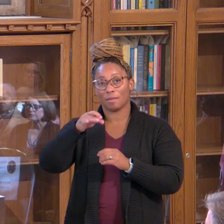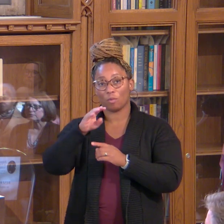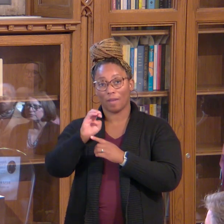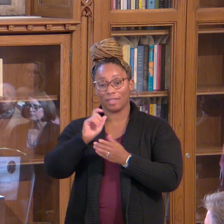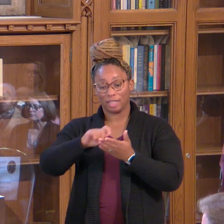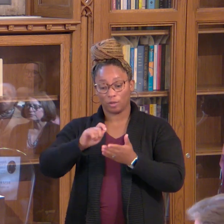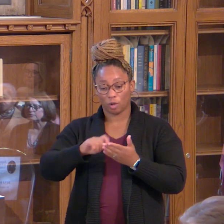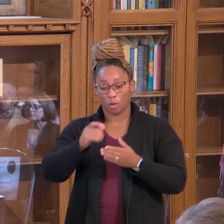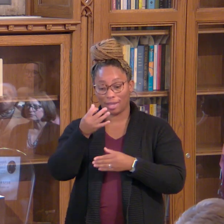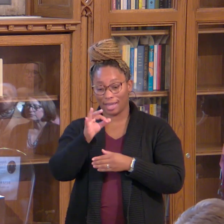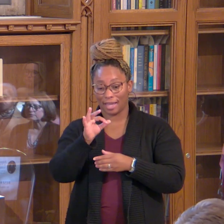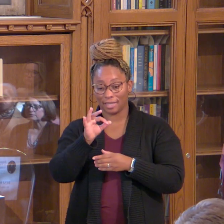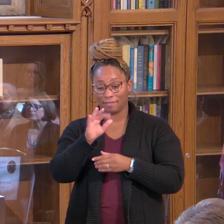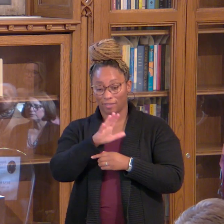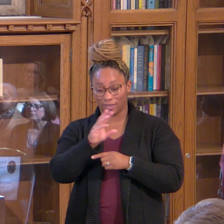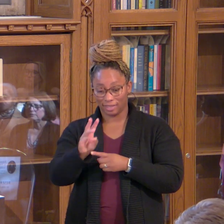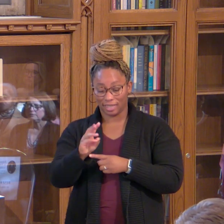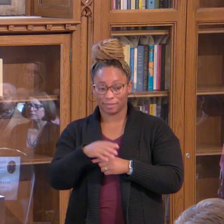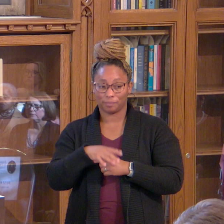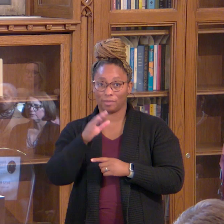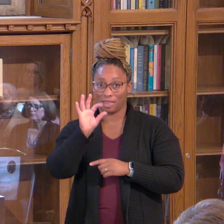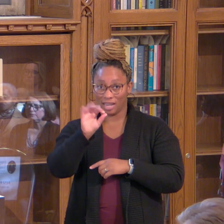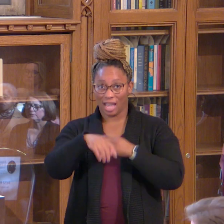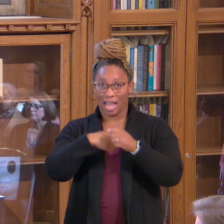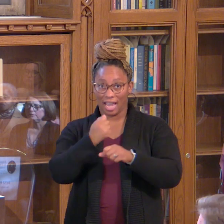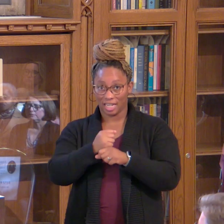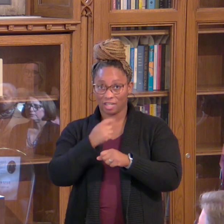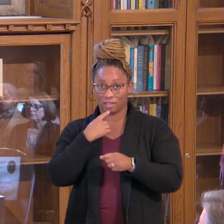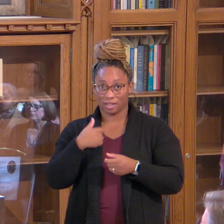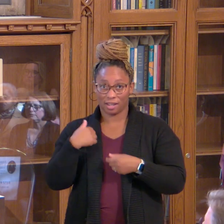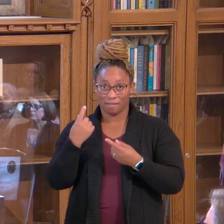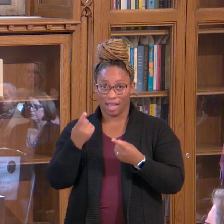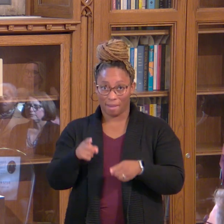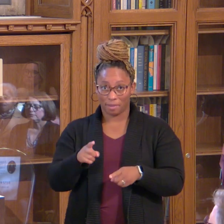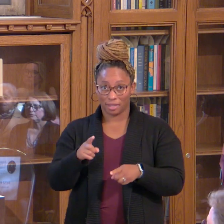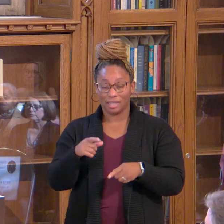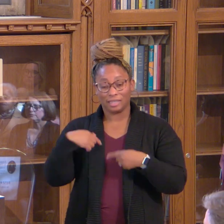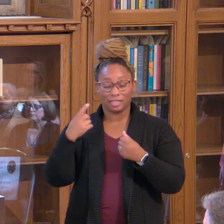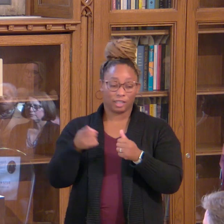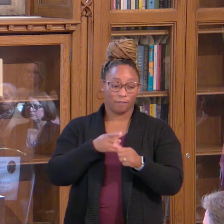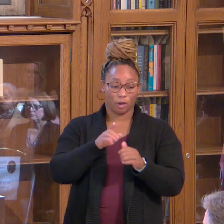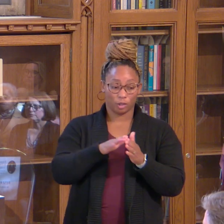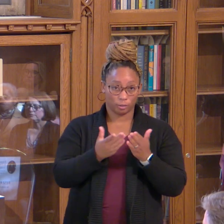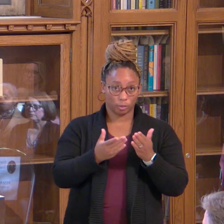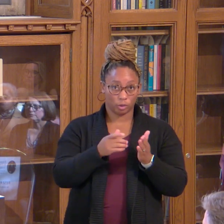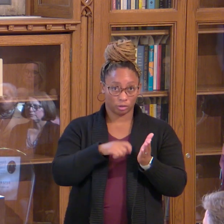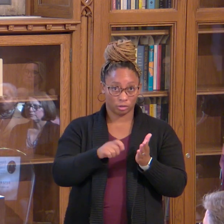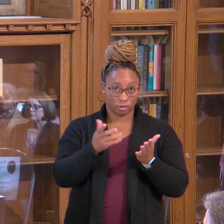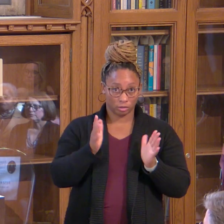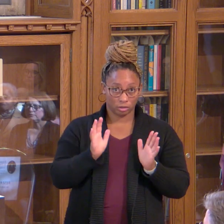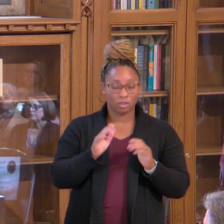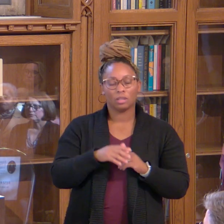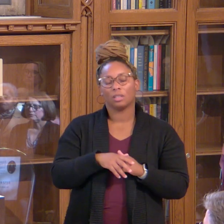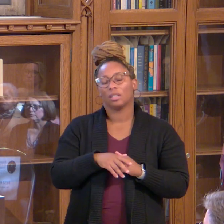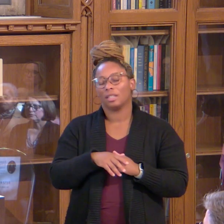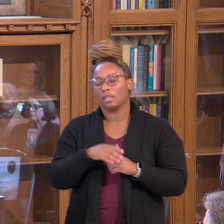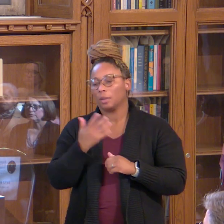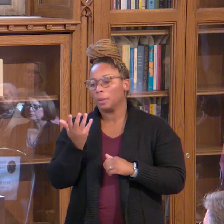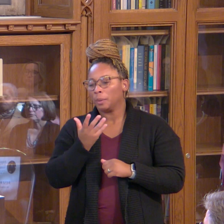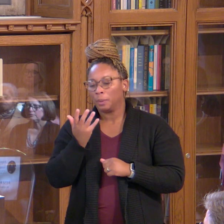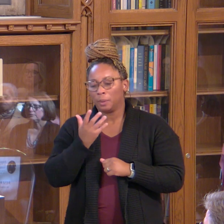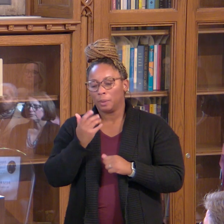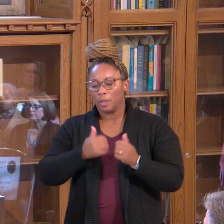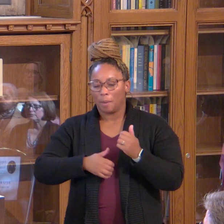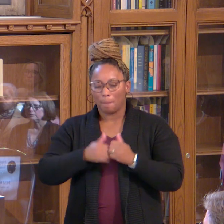1956 quote the nine years that have elapsed since this first book appeared have been among the